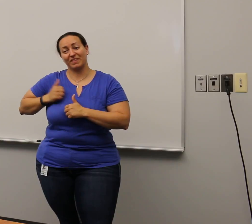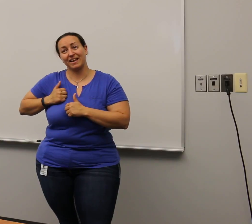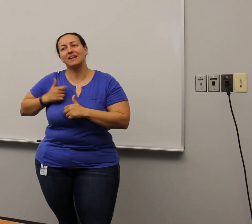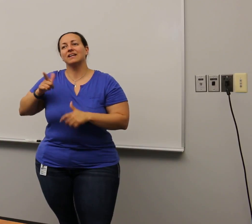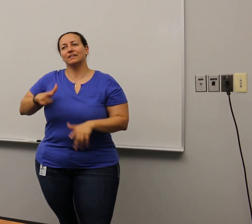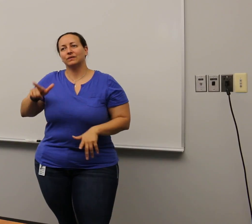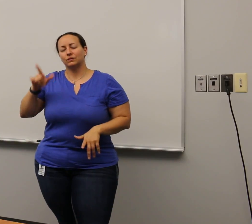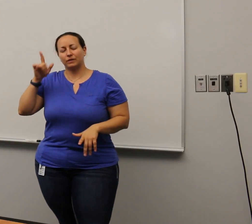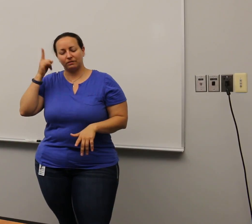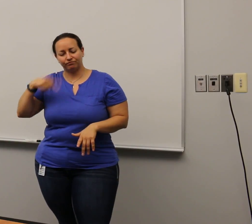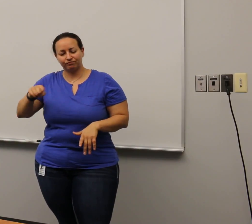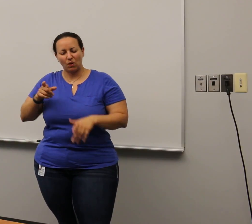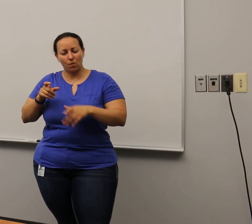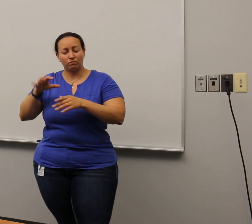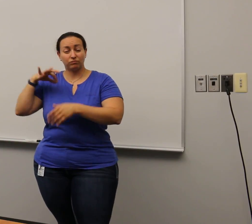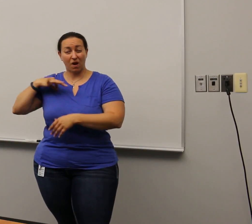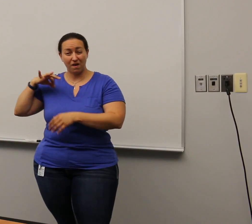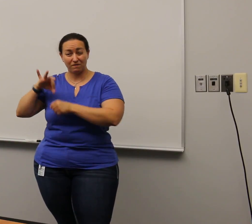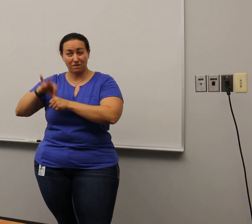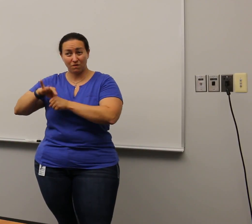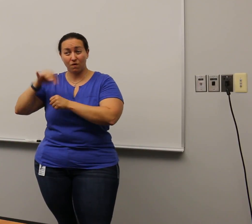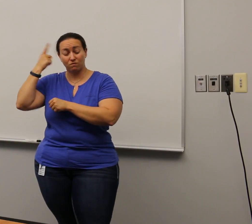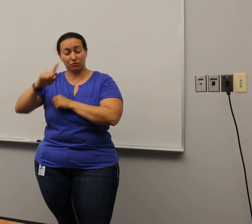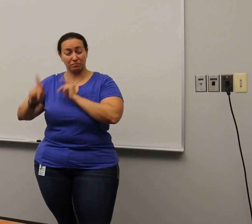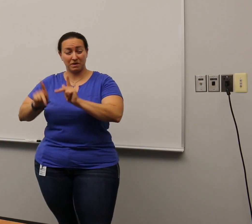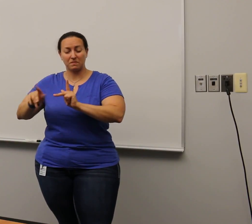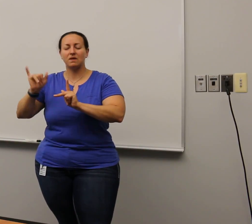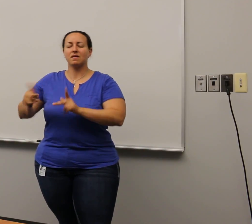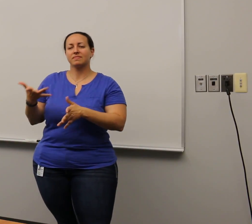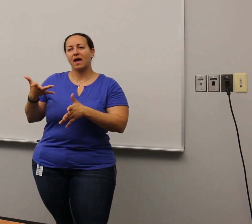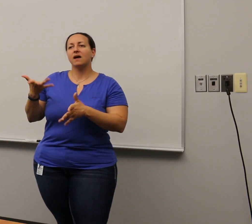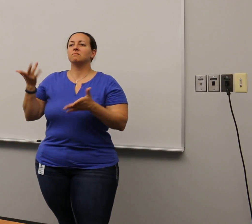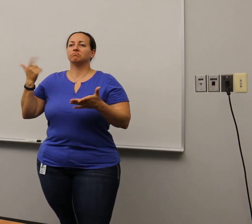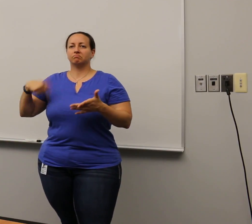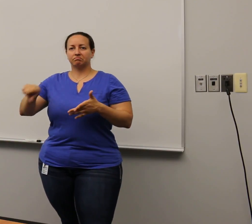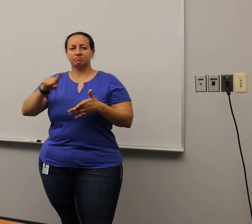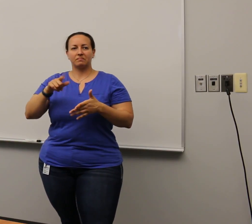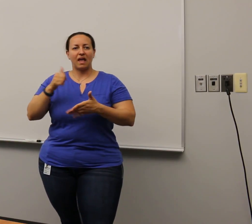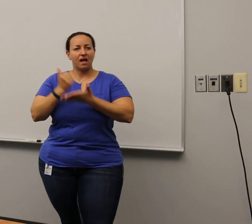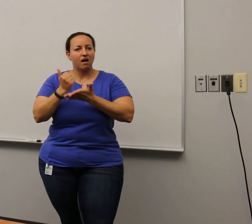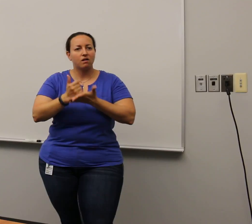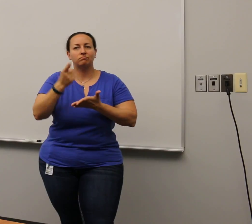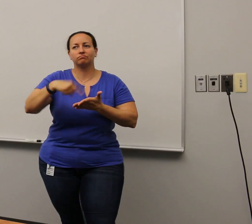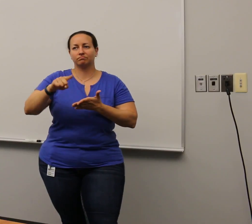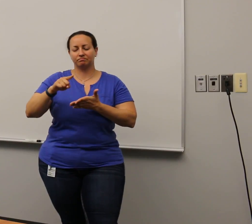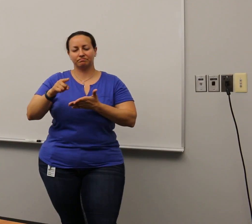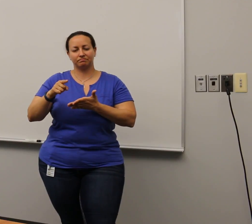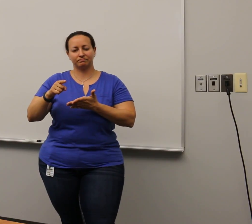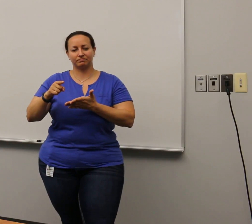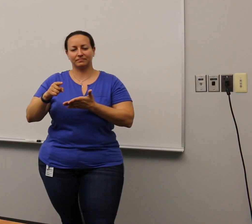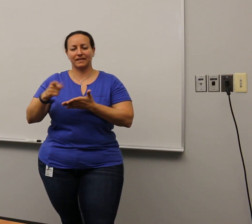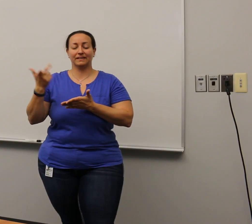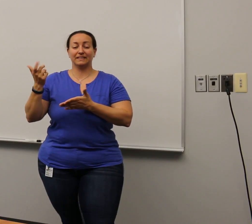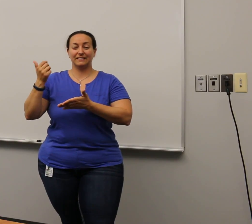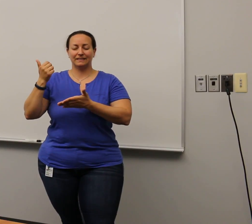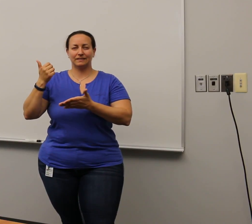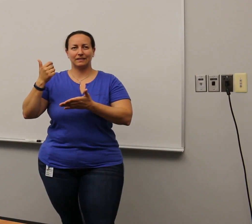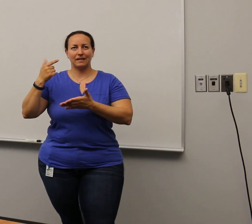level. These representatives are then responsible for proposing, studying, debating, and voting on bills, which are